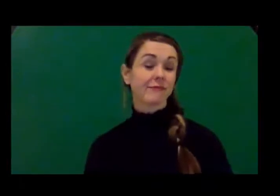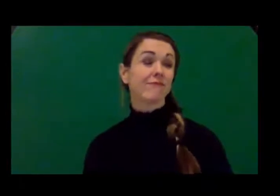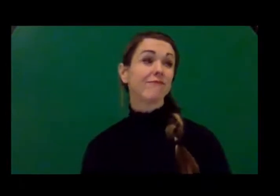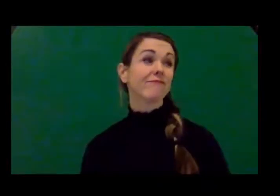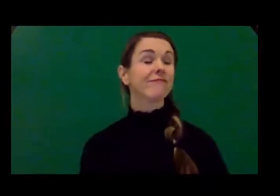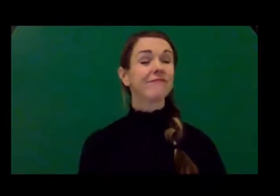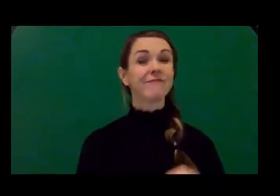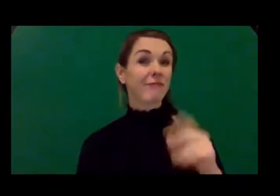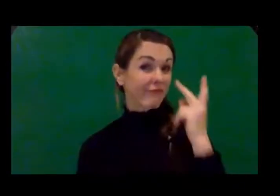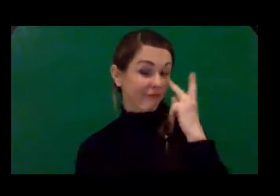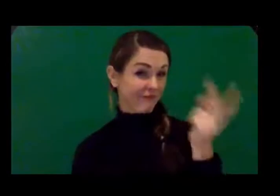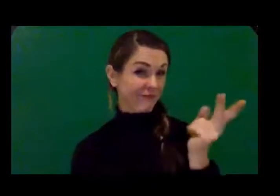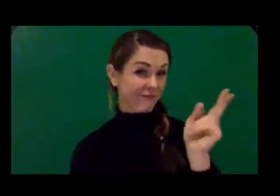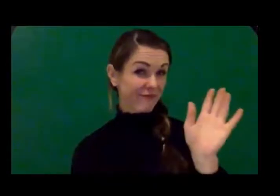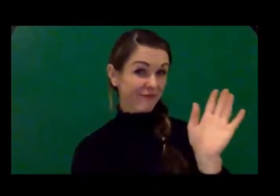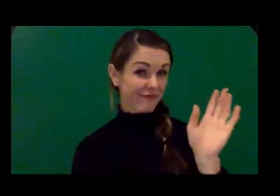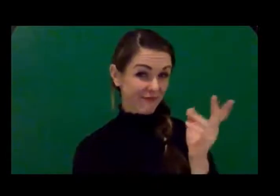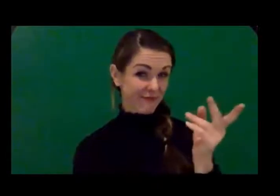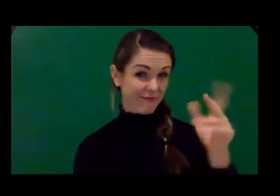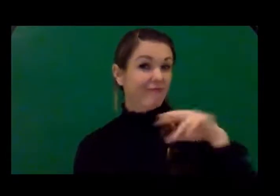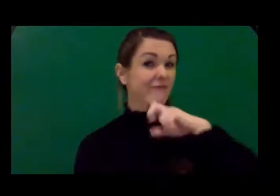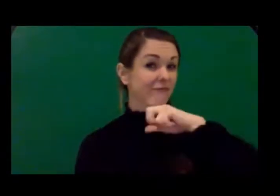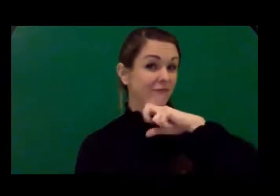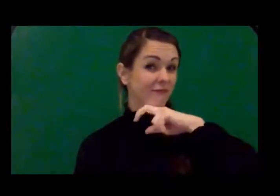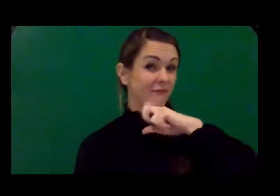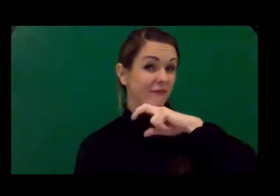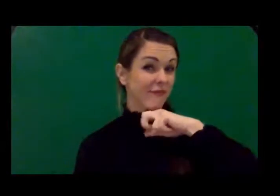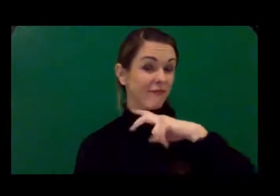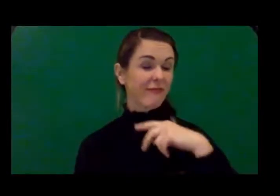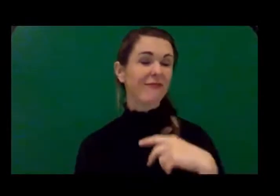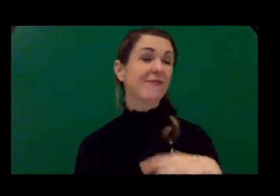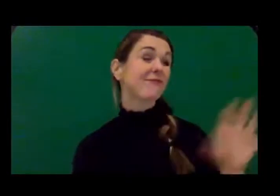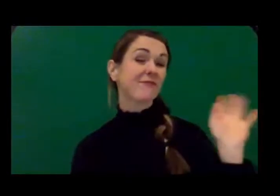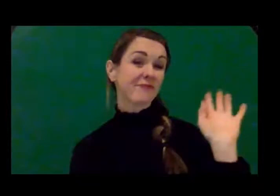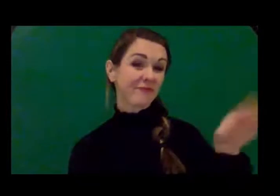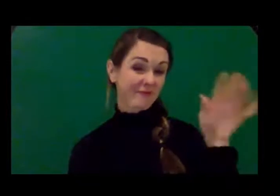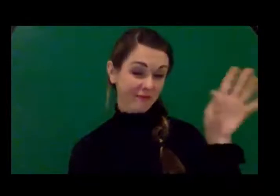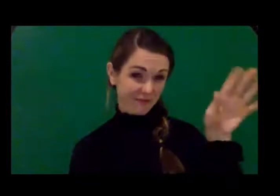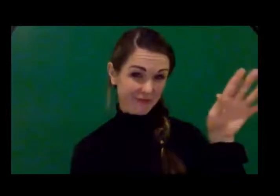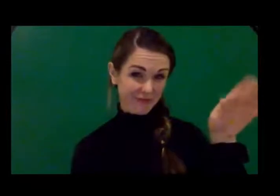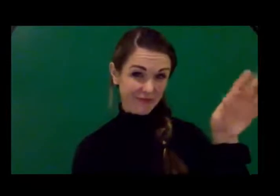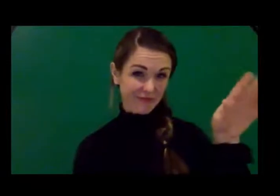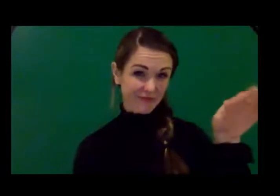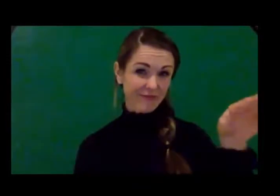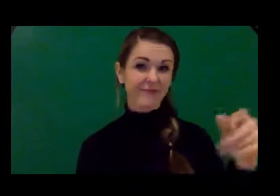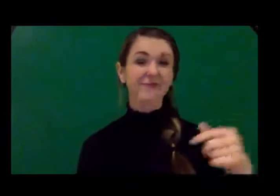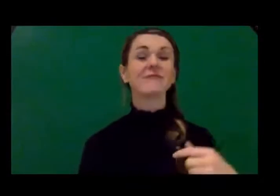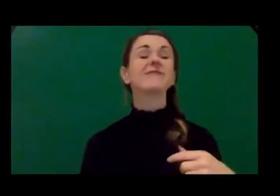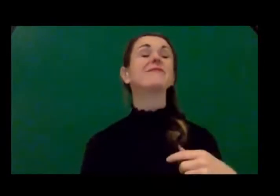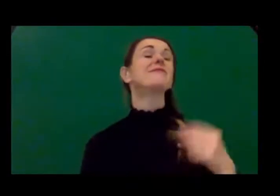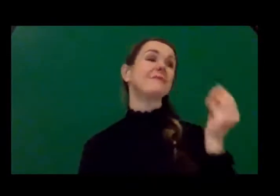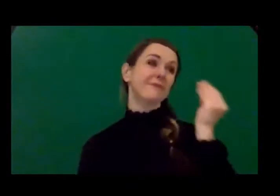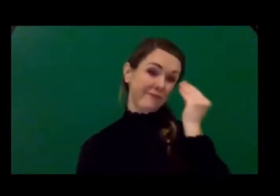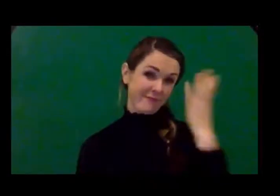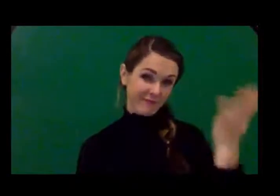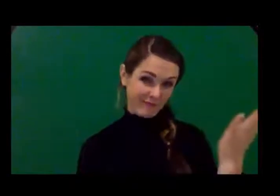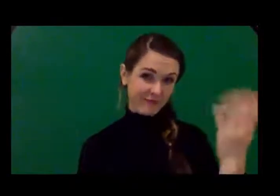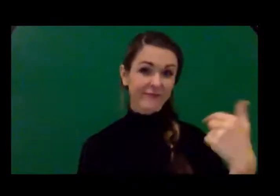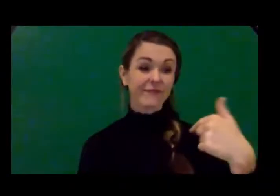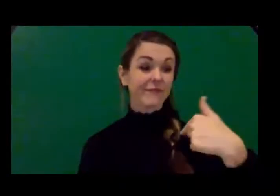sees the frog and says, "Hey, just to let you know, when I grow up,